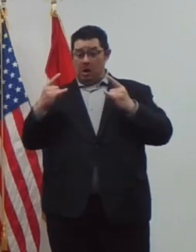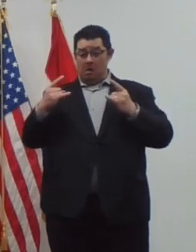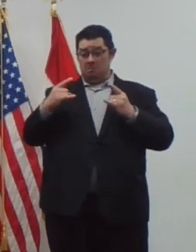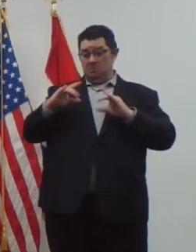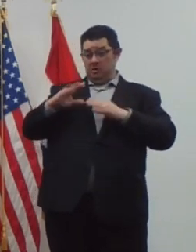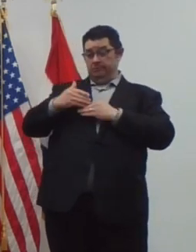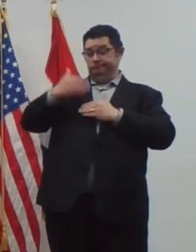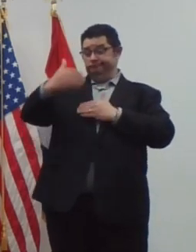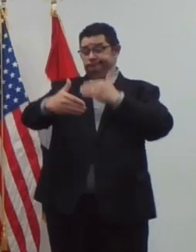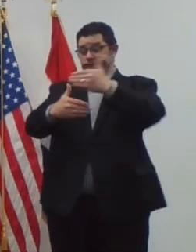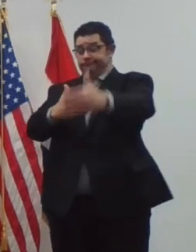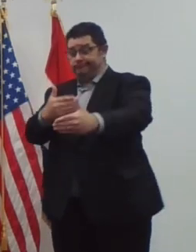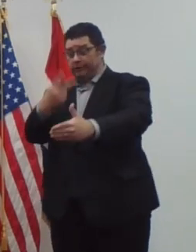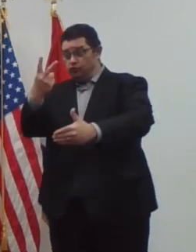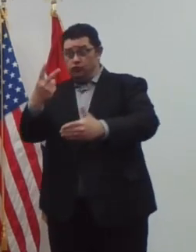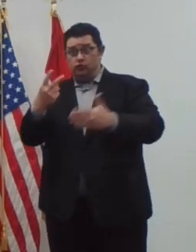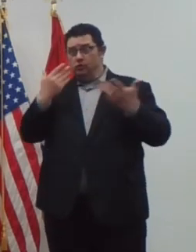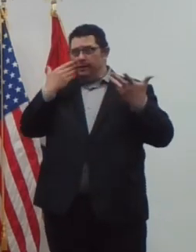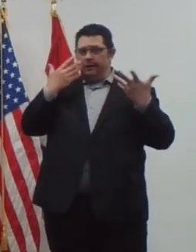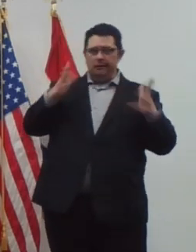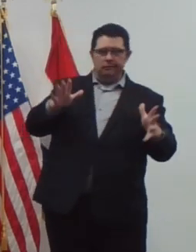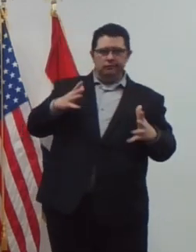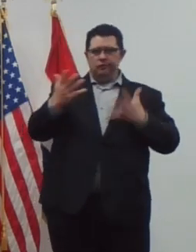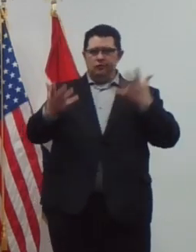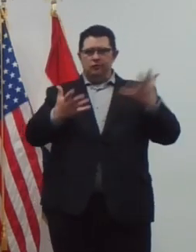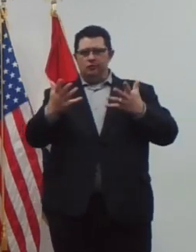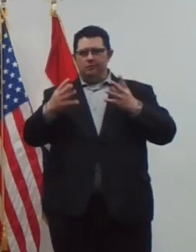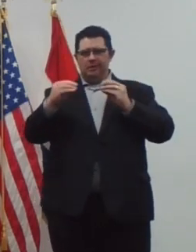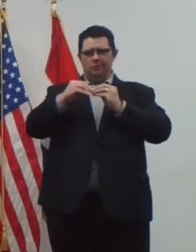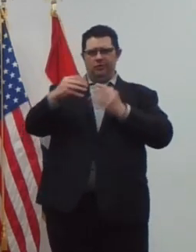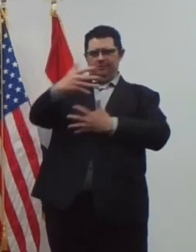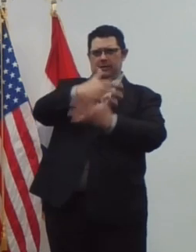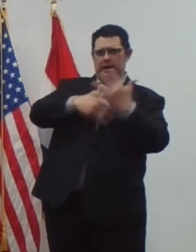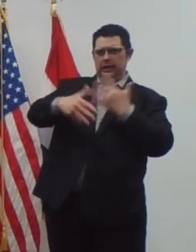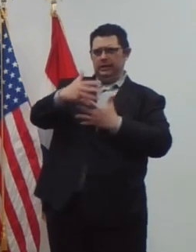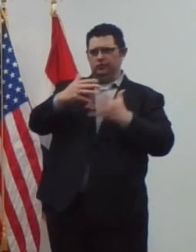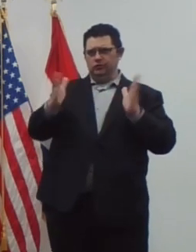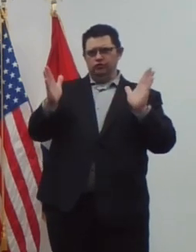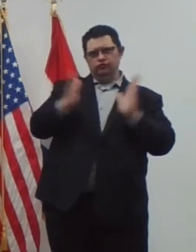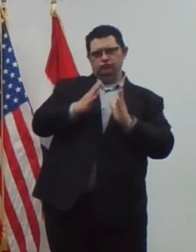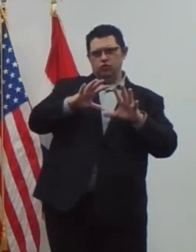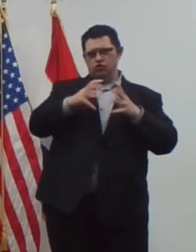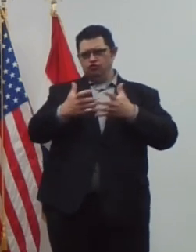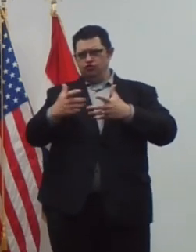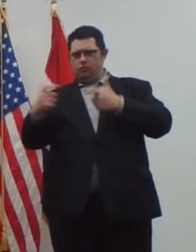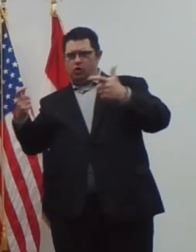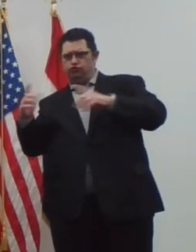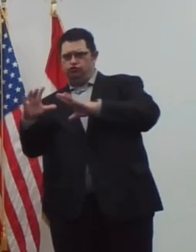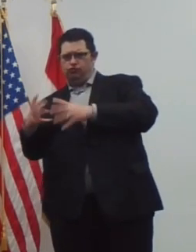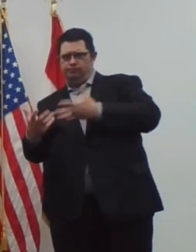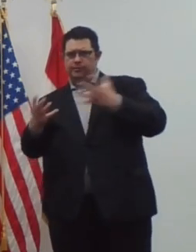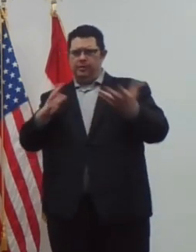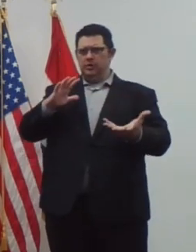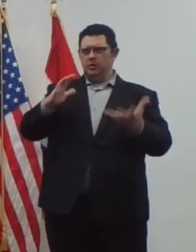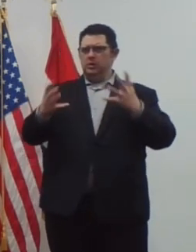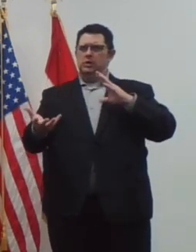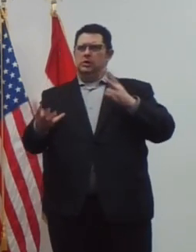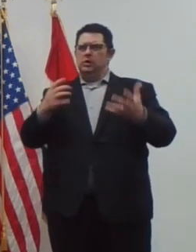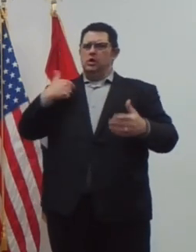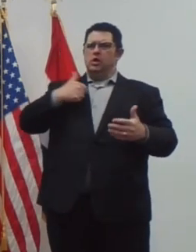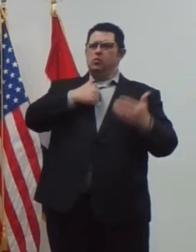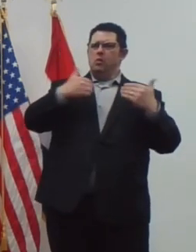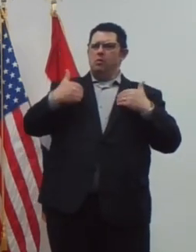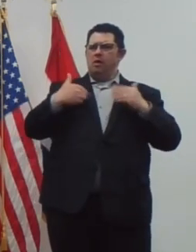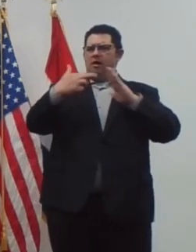larger group. It is a little bit of a congregate setting, so it's more of a blend between smaller groups and large groups. And we'll